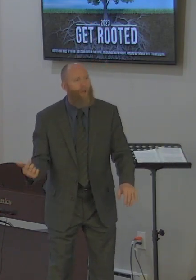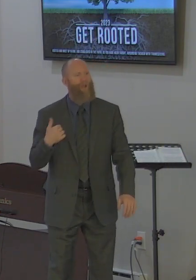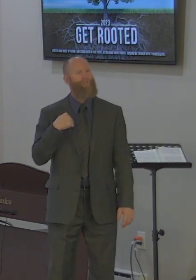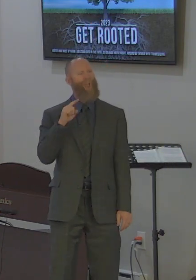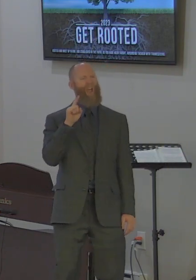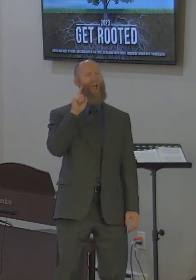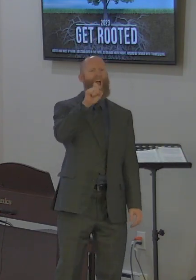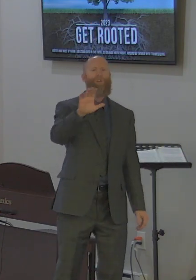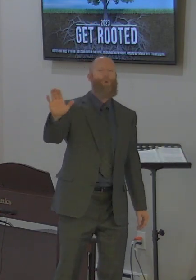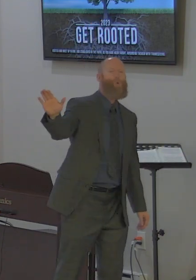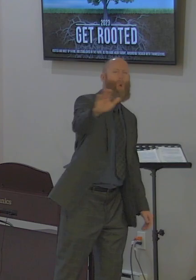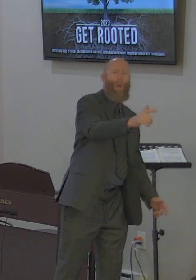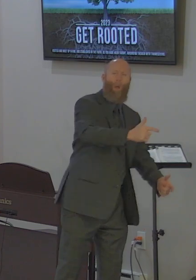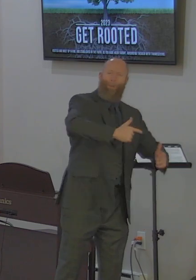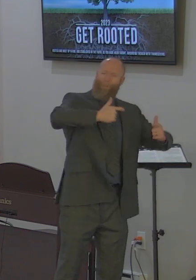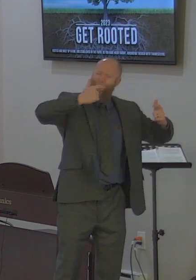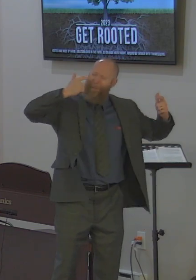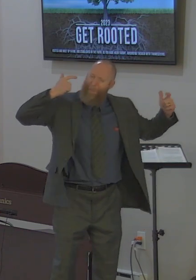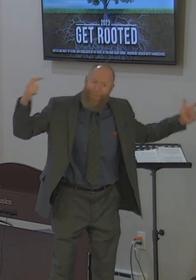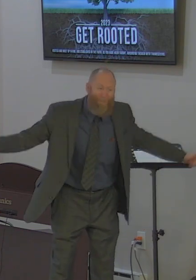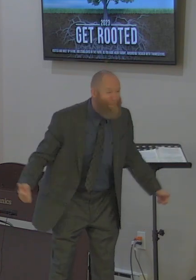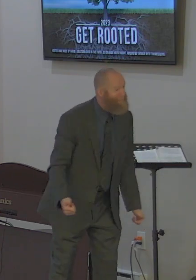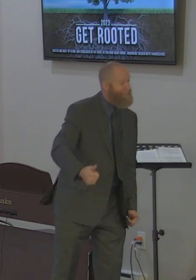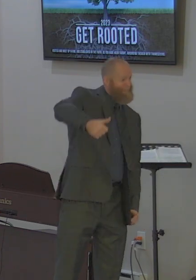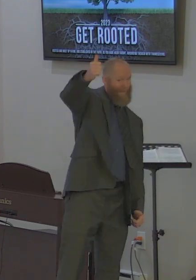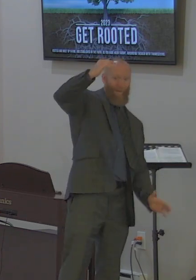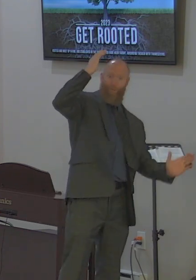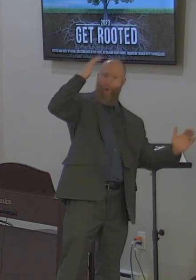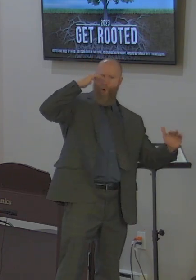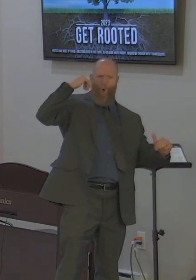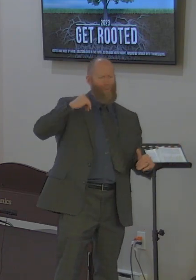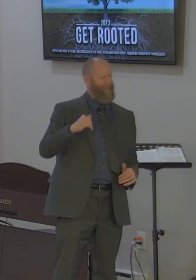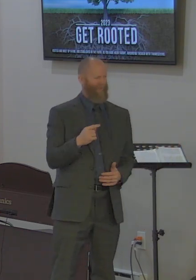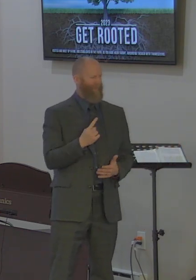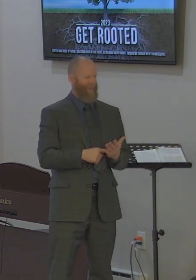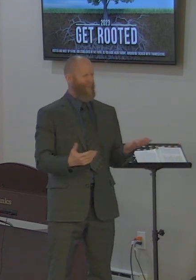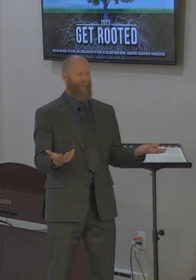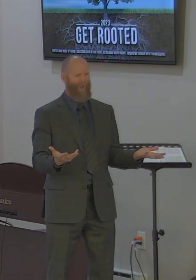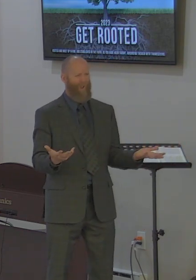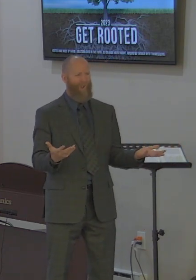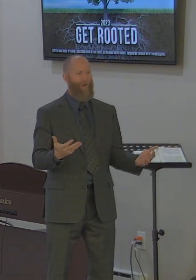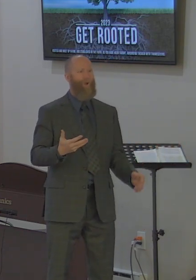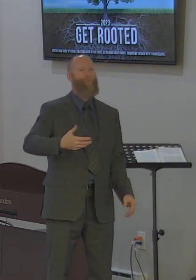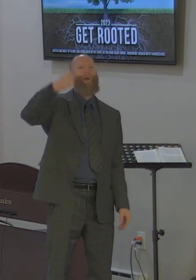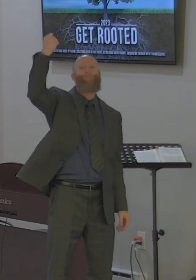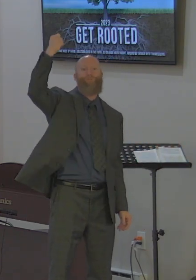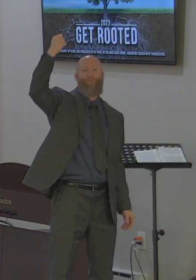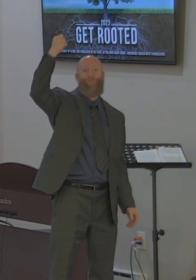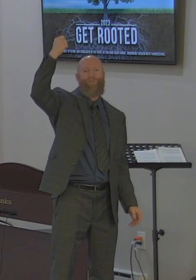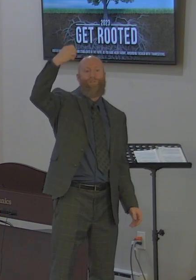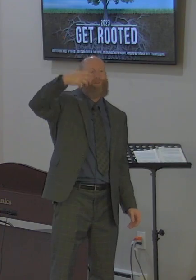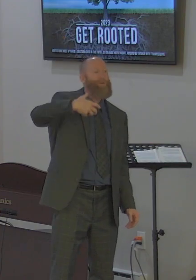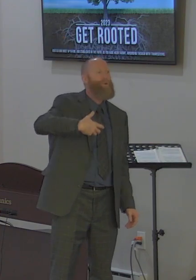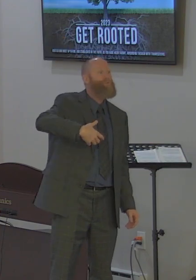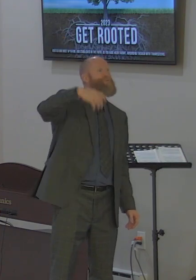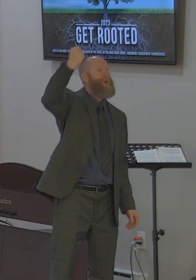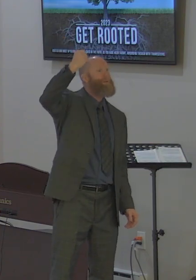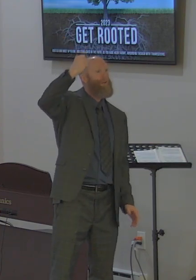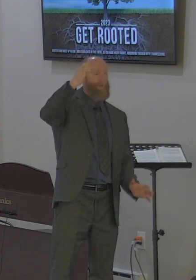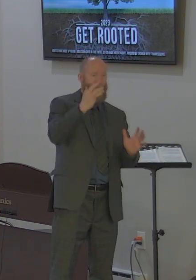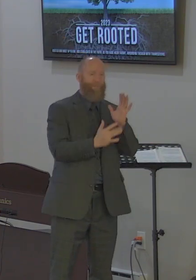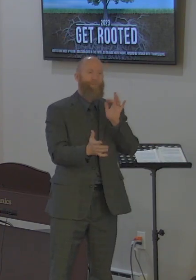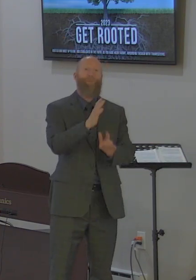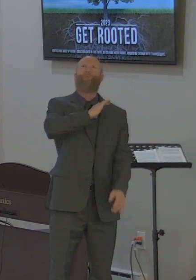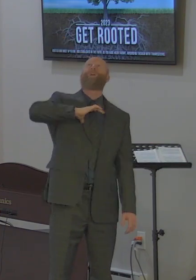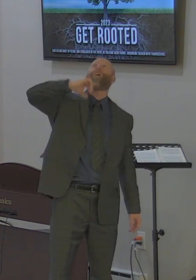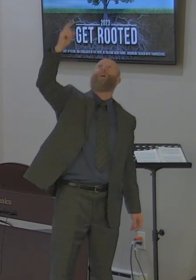Christian? Your biggest hope should be in the rapture. Your biggest hope should be in the return of Jesus